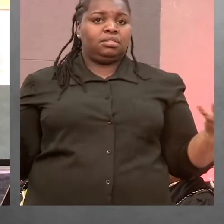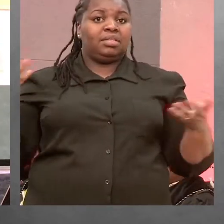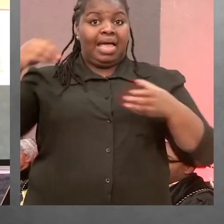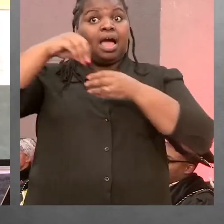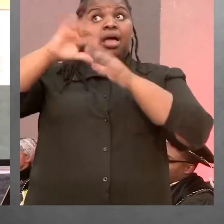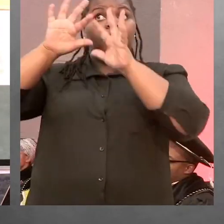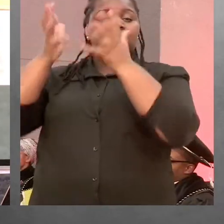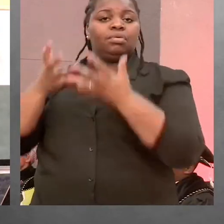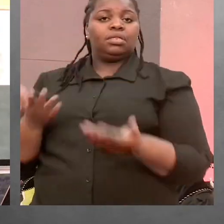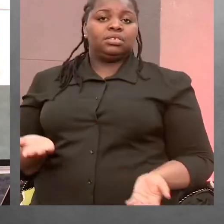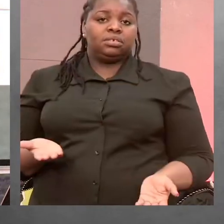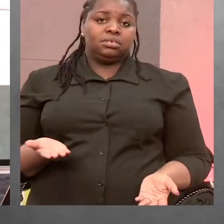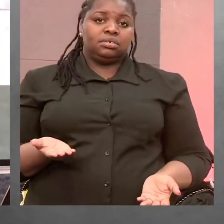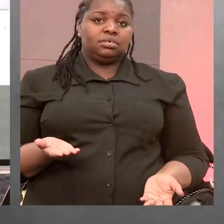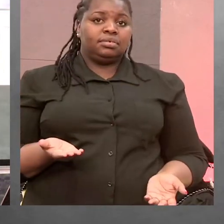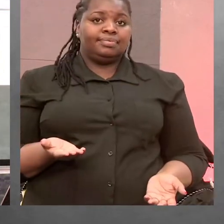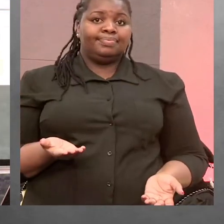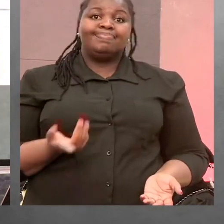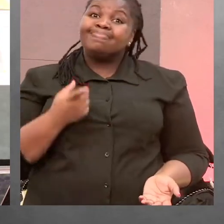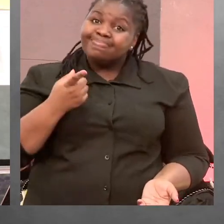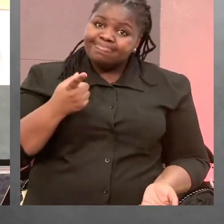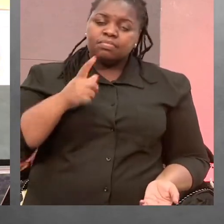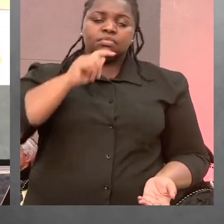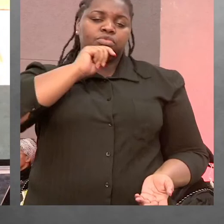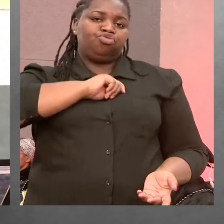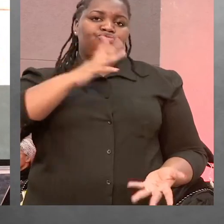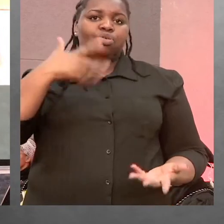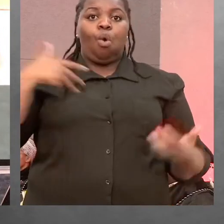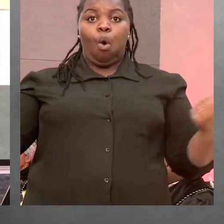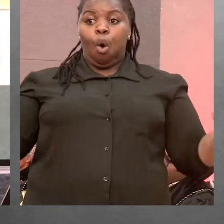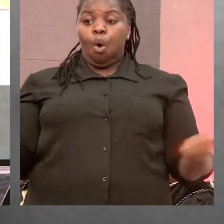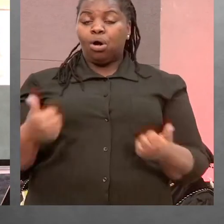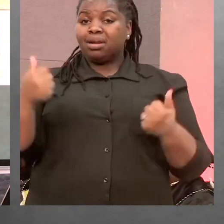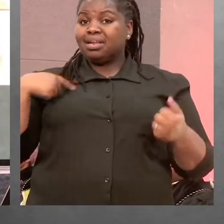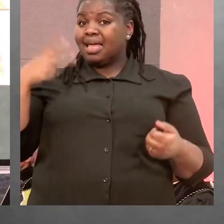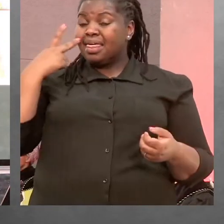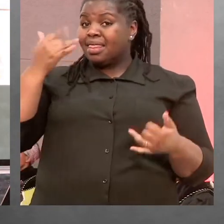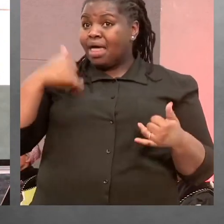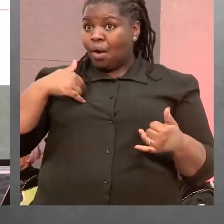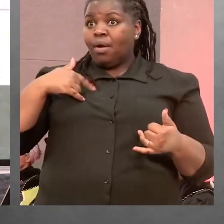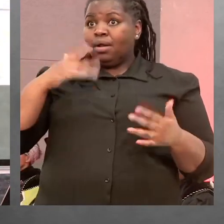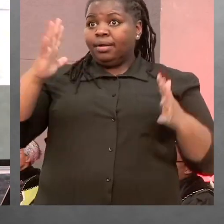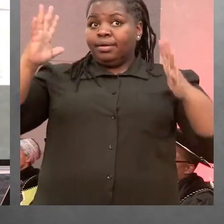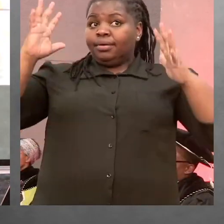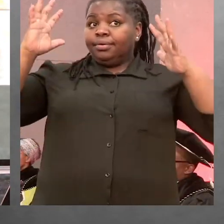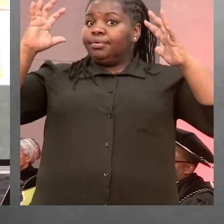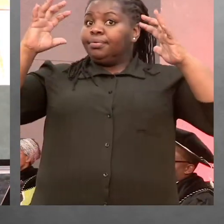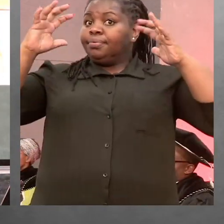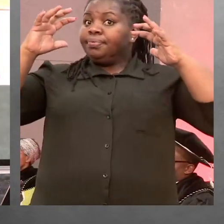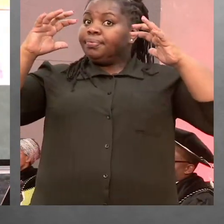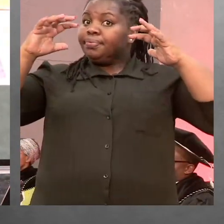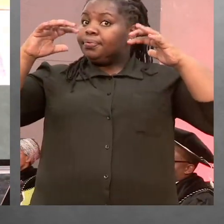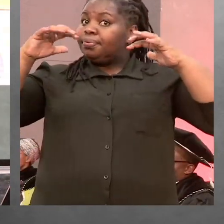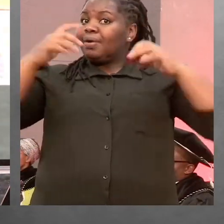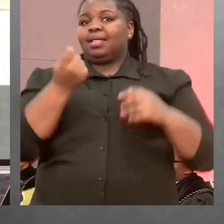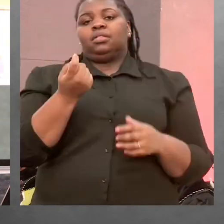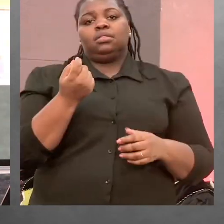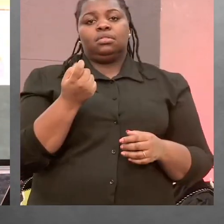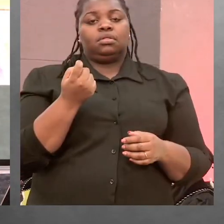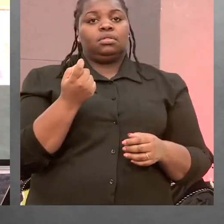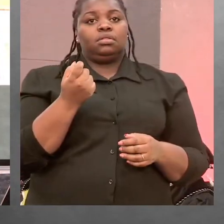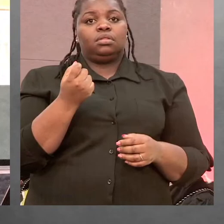continent. That is the truth. There's already a brain drain happening in South Africa already. So for